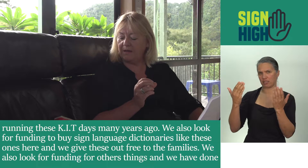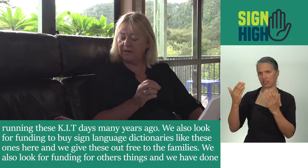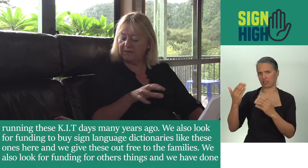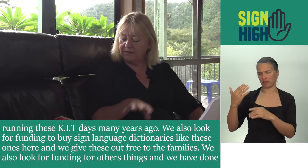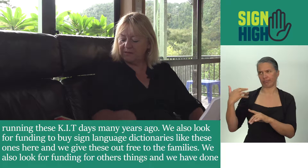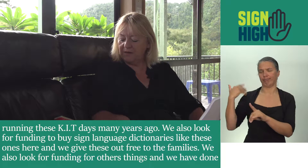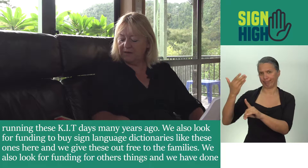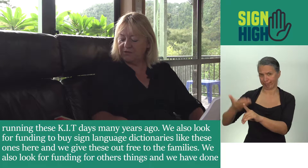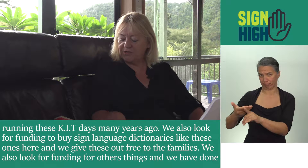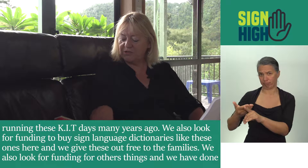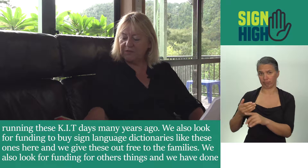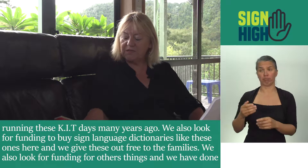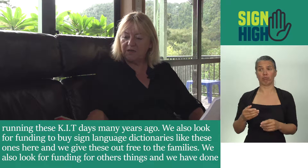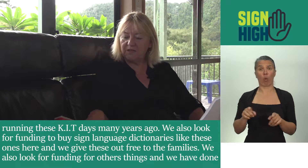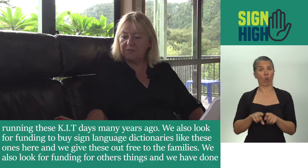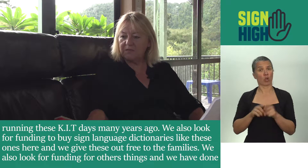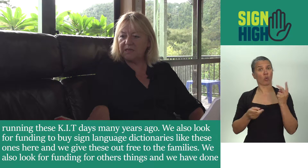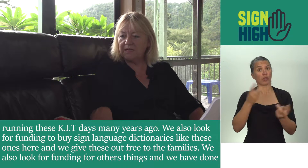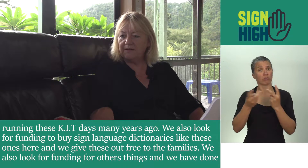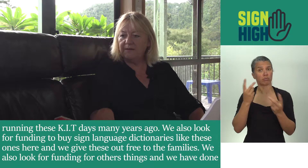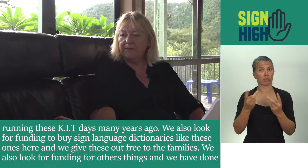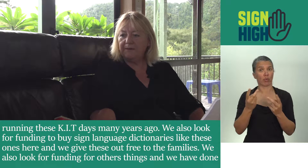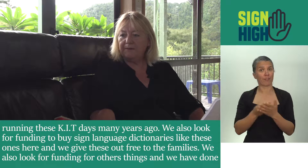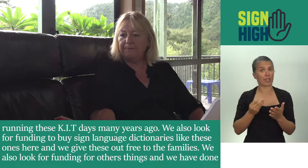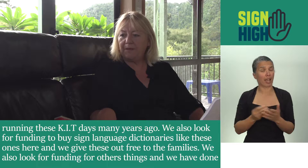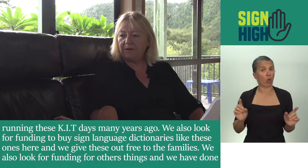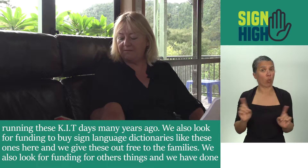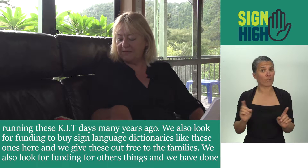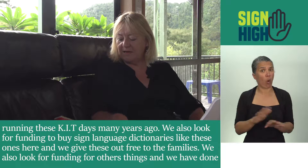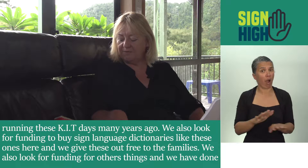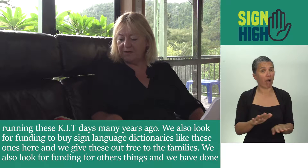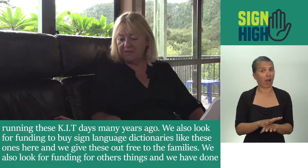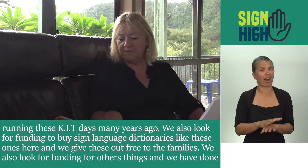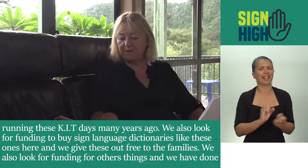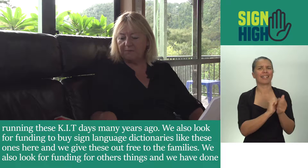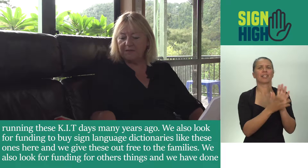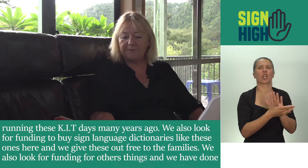buy sign language dictionaries like these ones here, and we give these out free to the families.